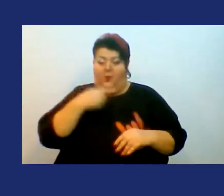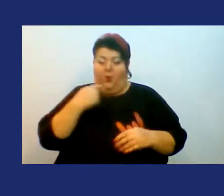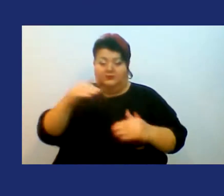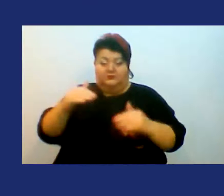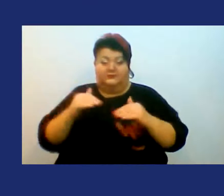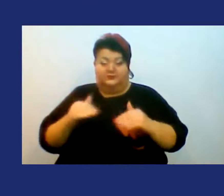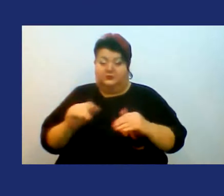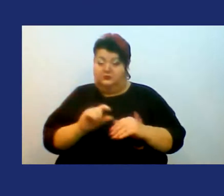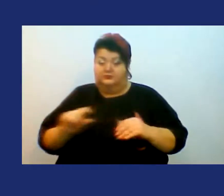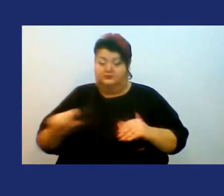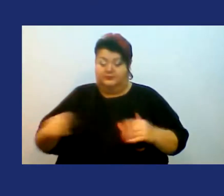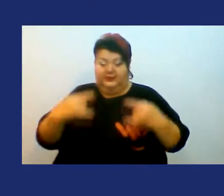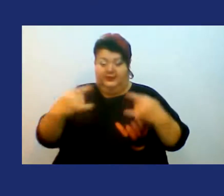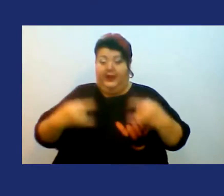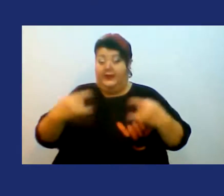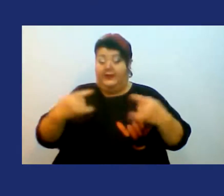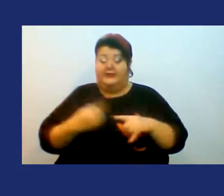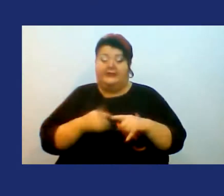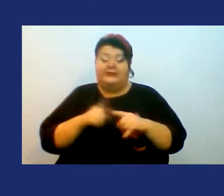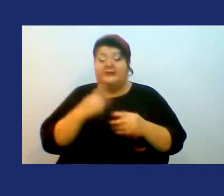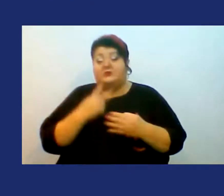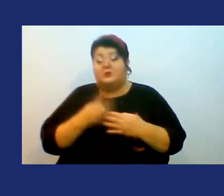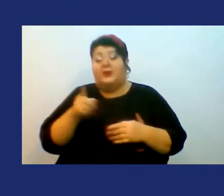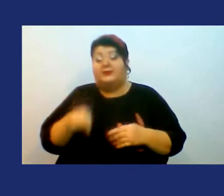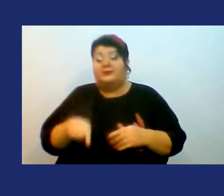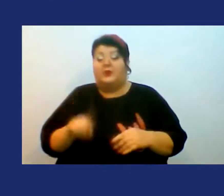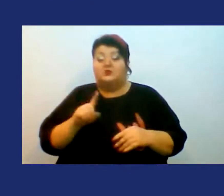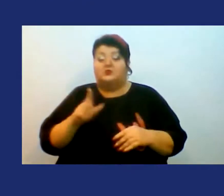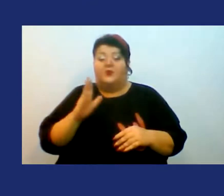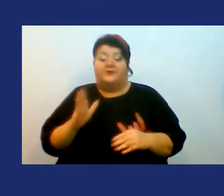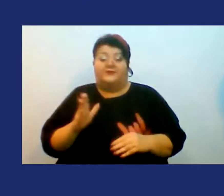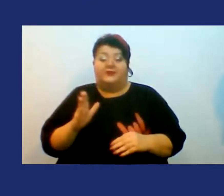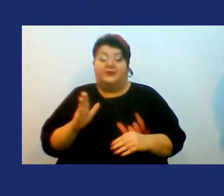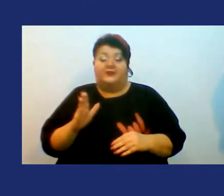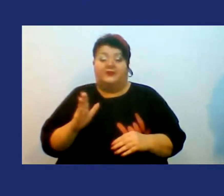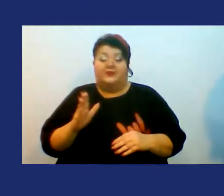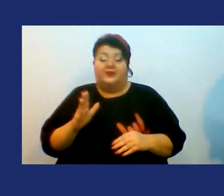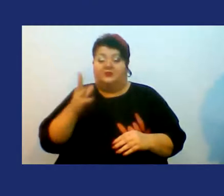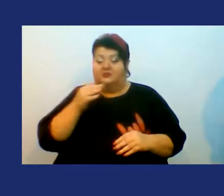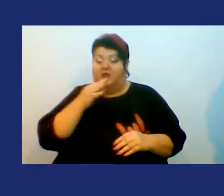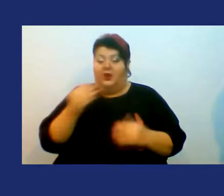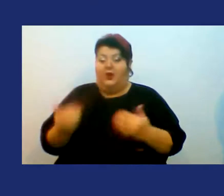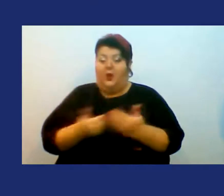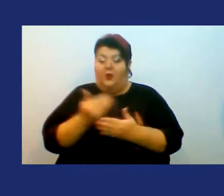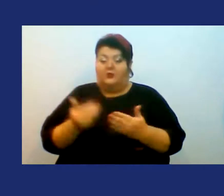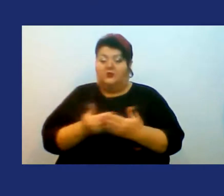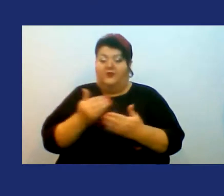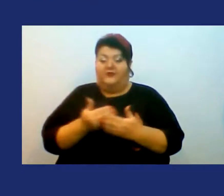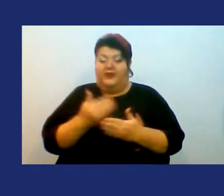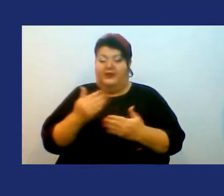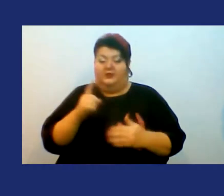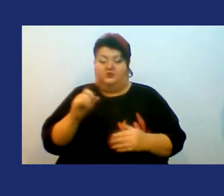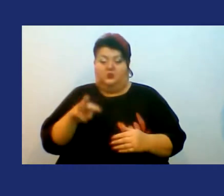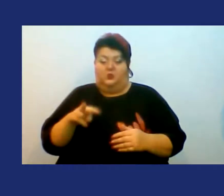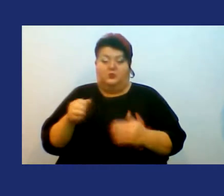of Zoom. If you would like to view this webinar in English, please change to the English channel. And after you select